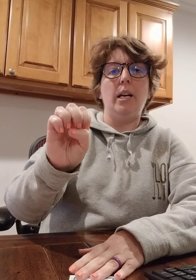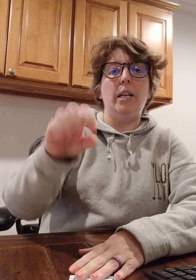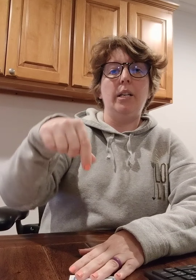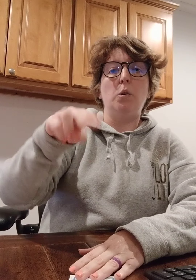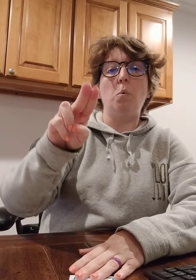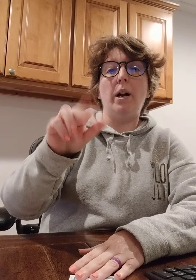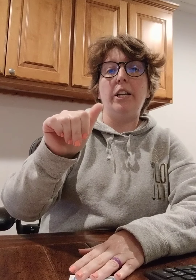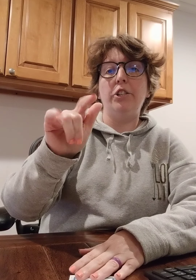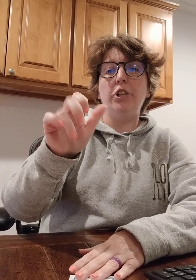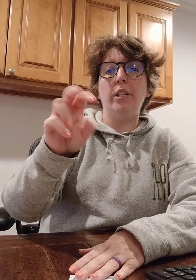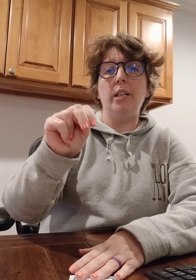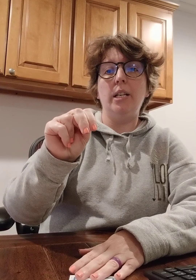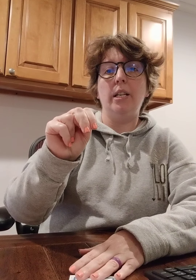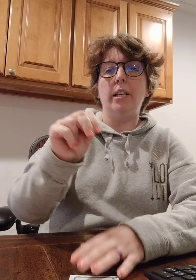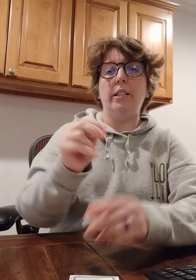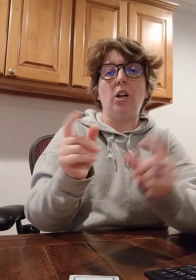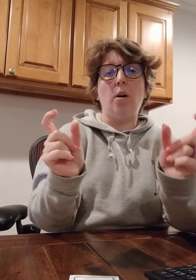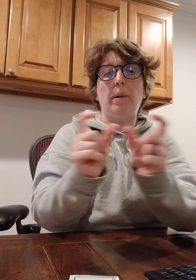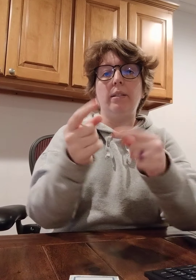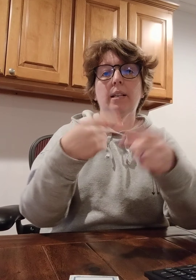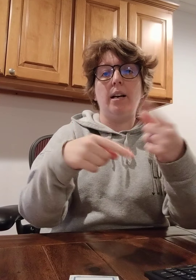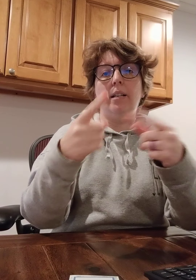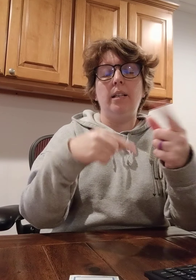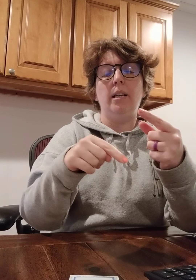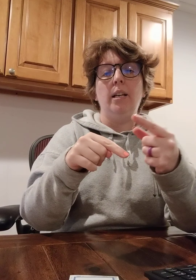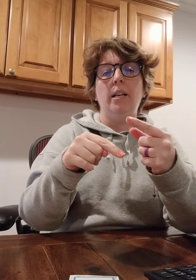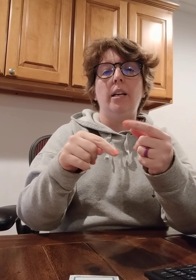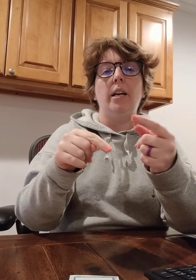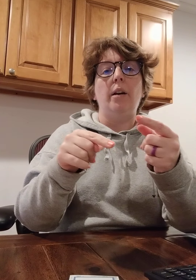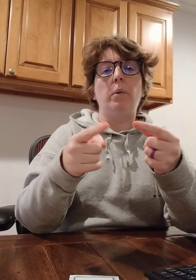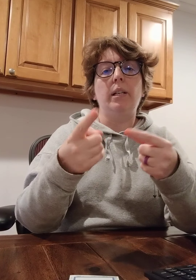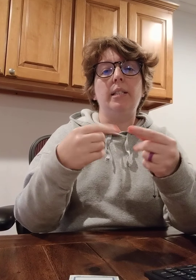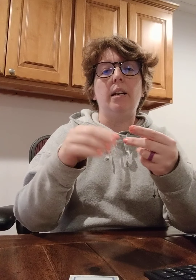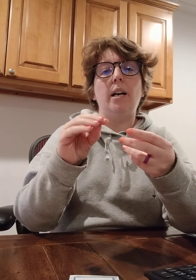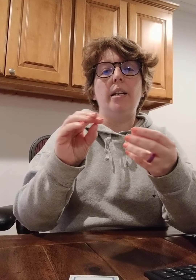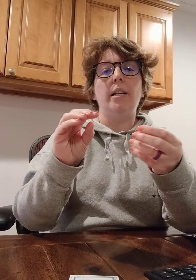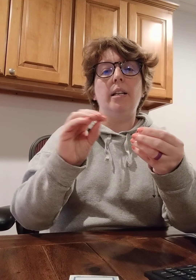An equation, it's a compound sign, and we're going to sign